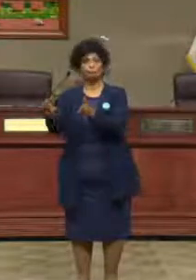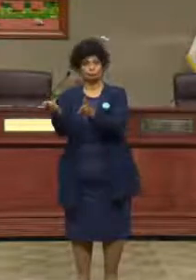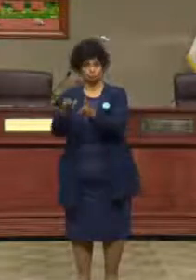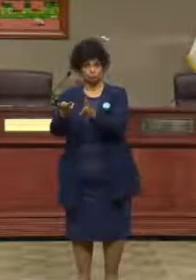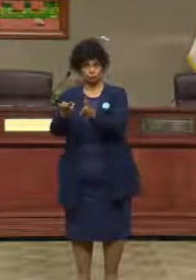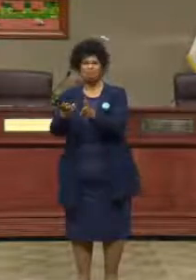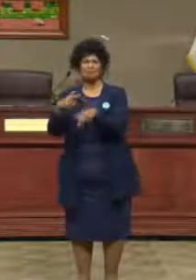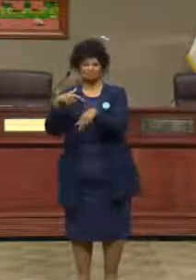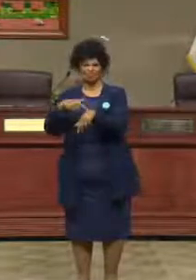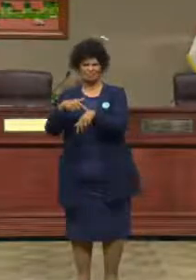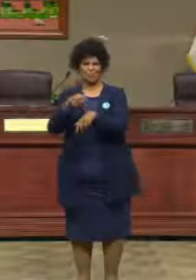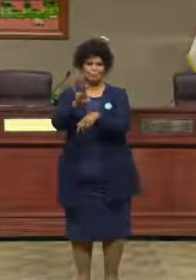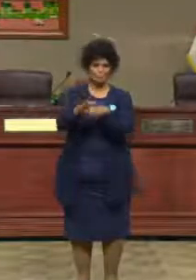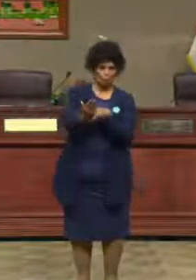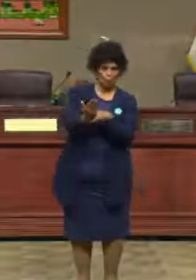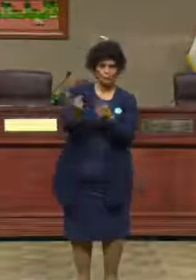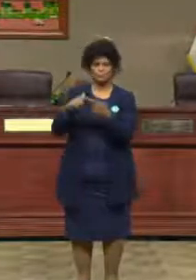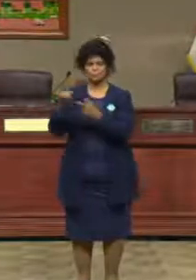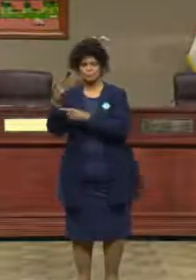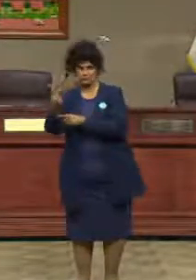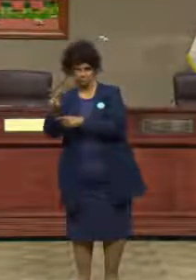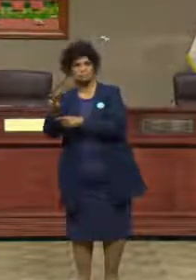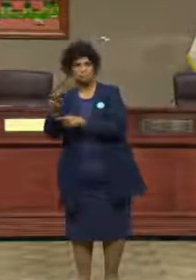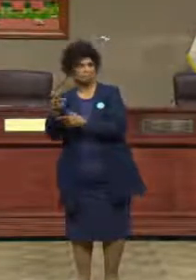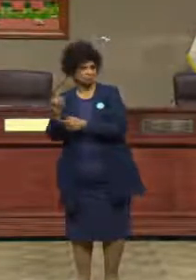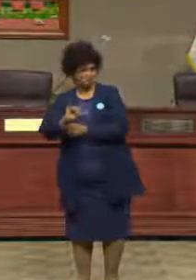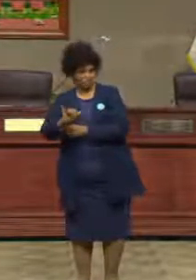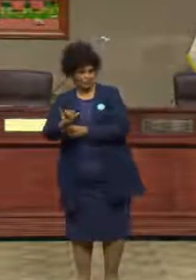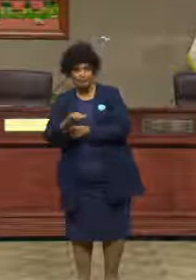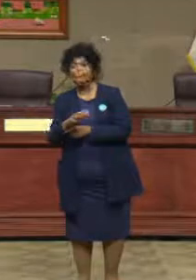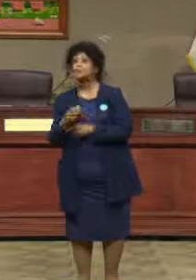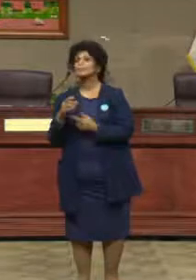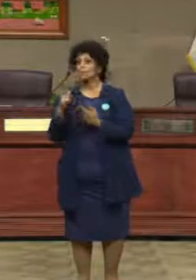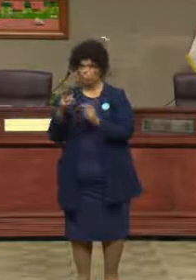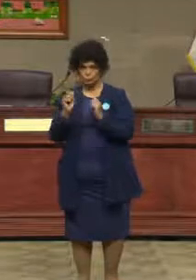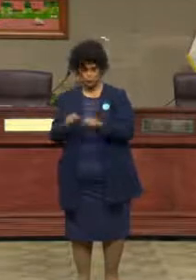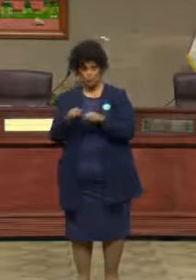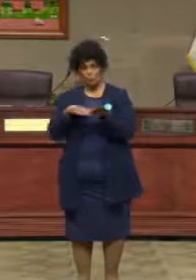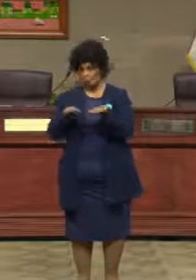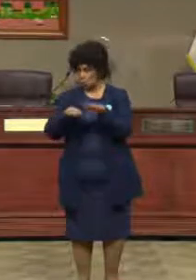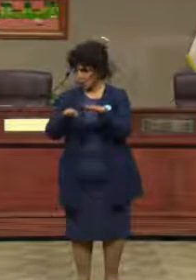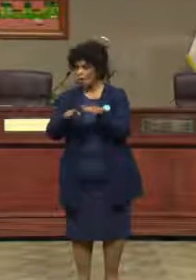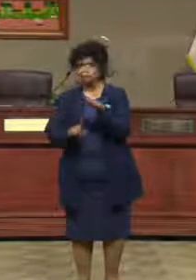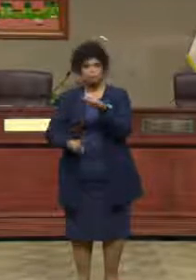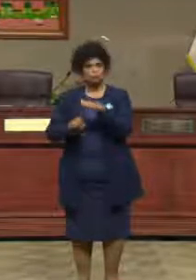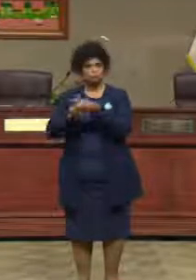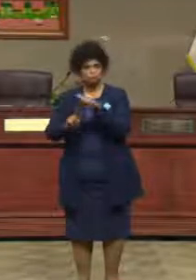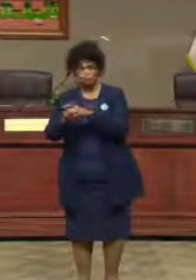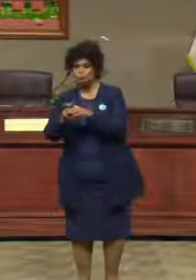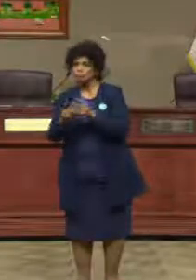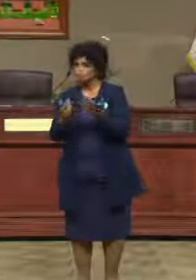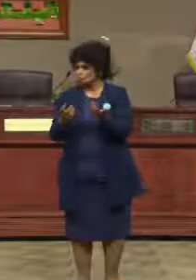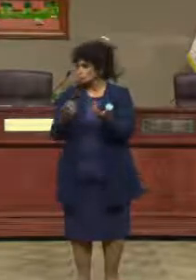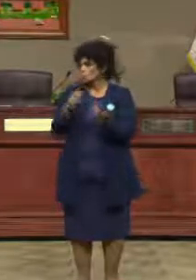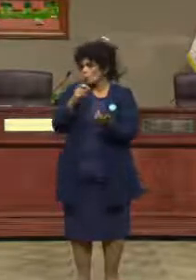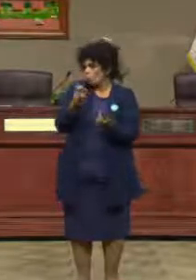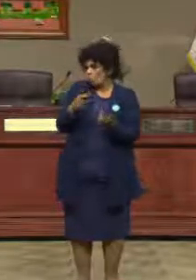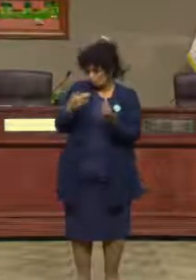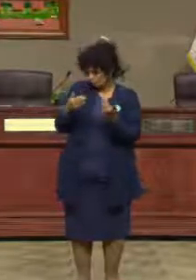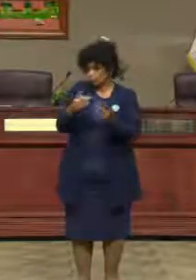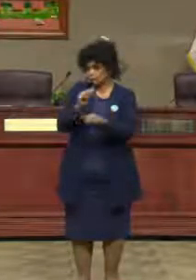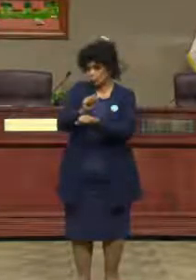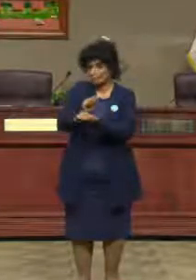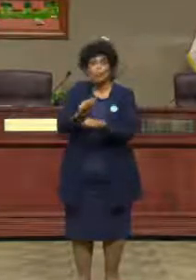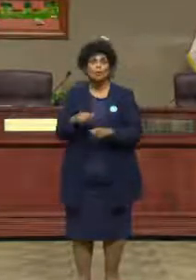p.m. and will provide options for appointment or walk-up service. Up to 1,000 Pfizer